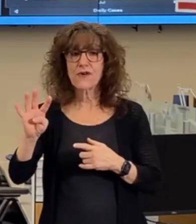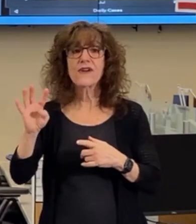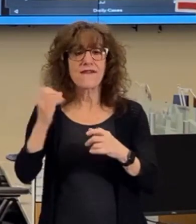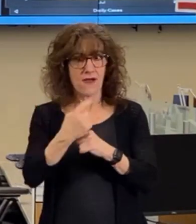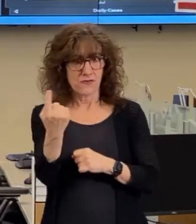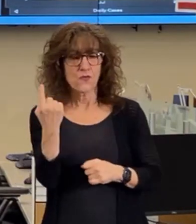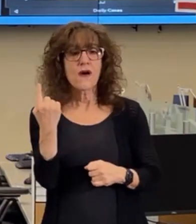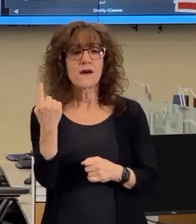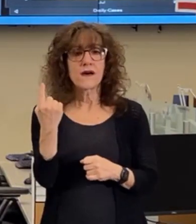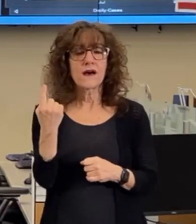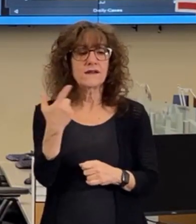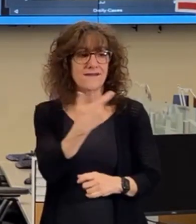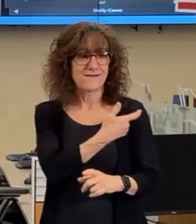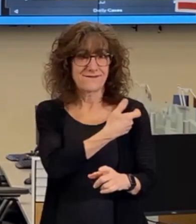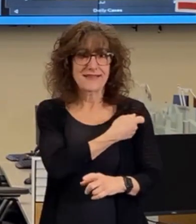1 dose of vaccine.